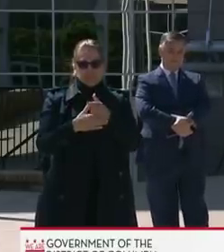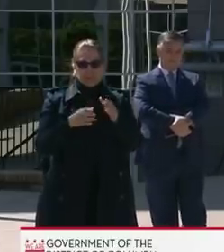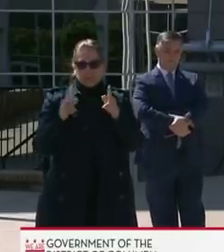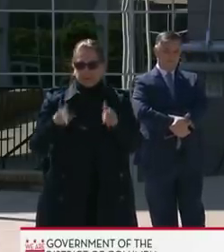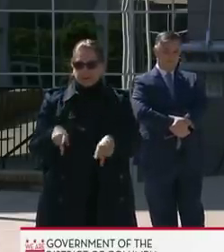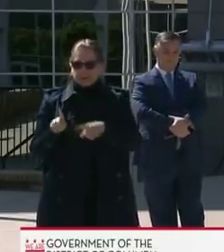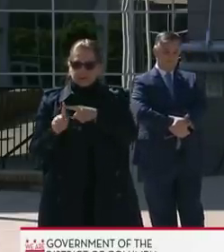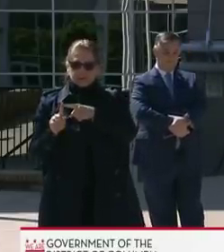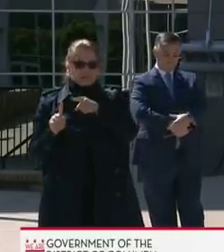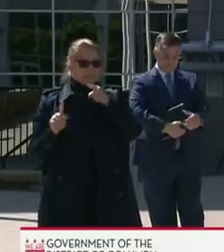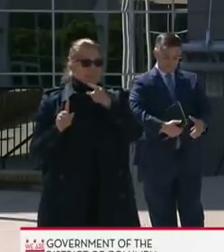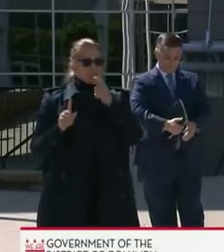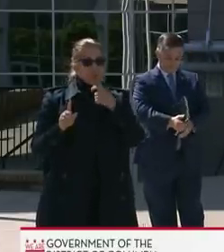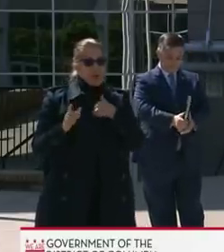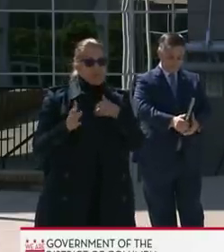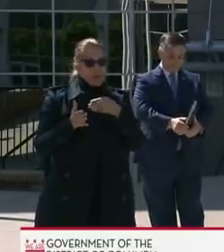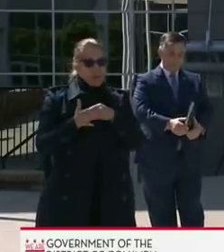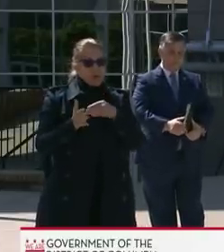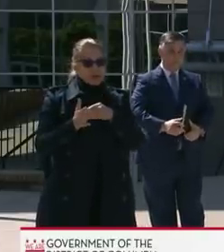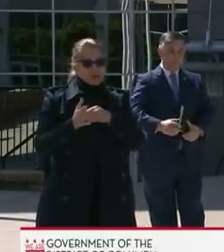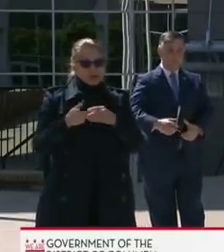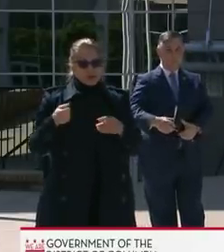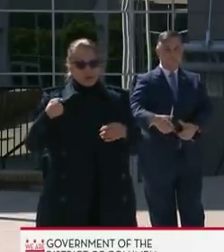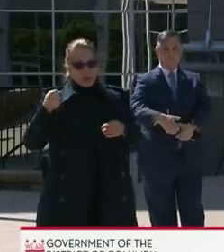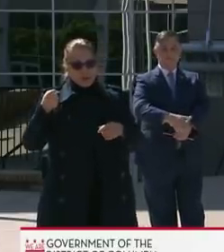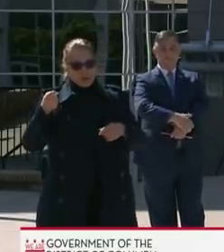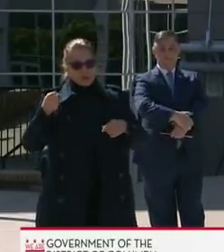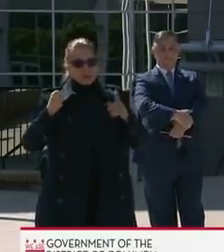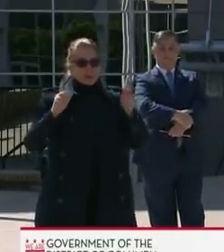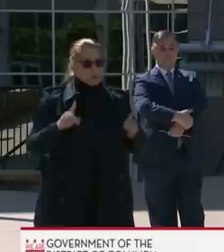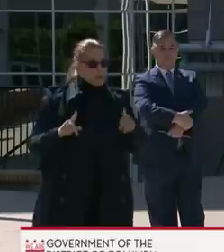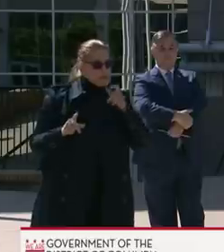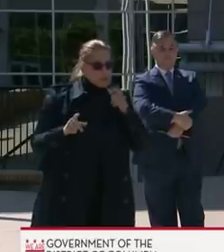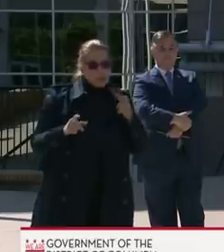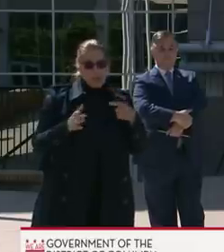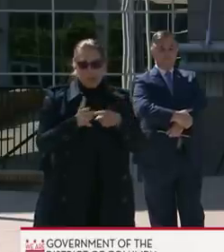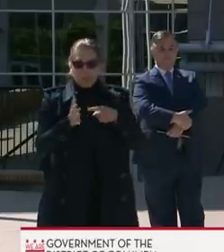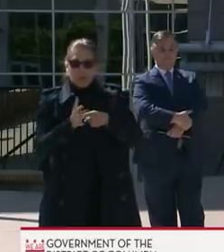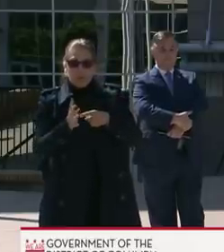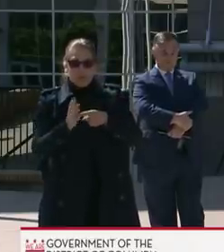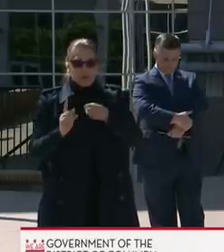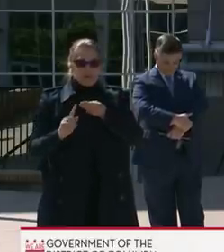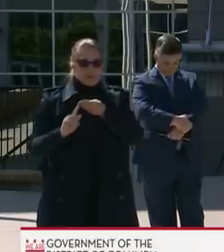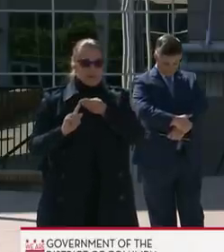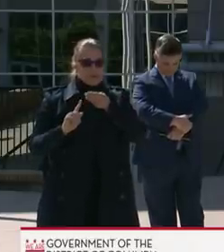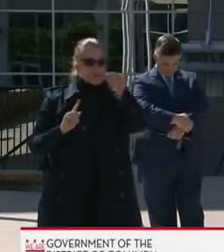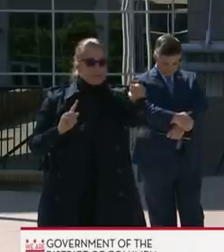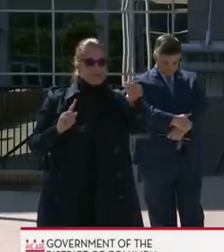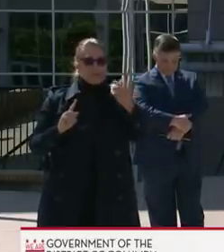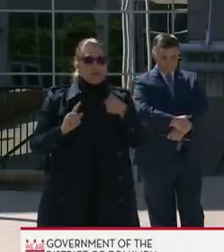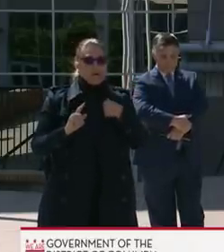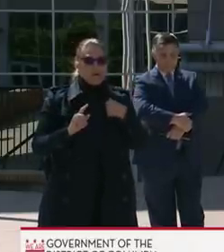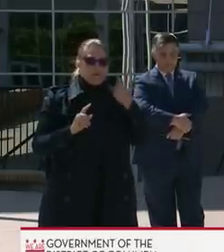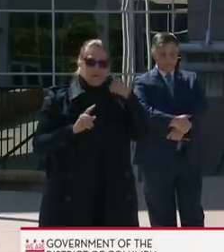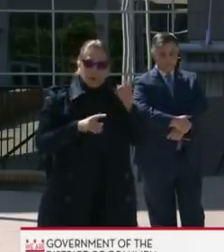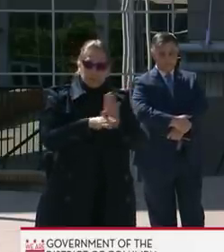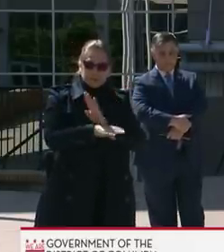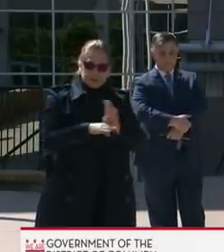debtor. We are clear that on the commercial side, that if there is some savings,